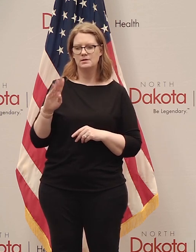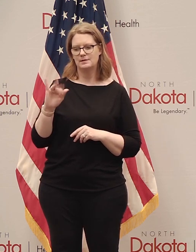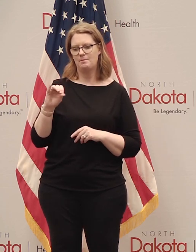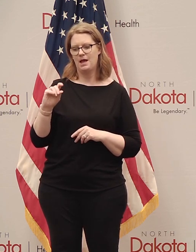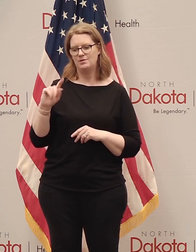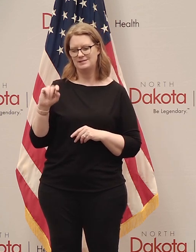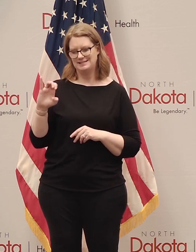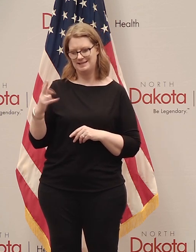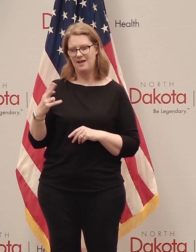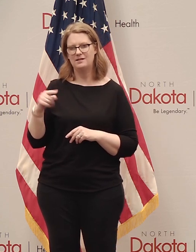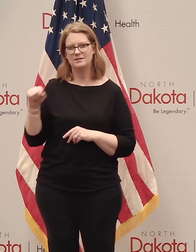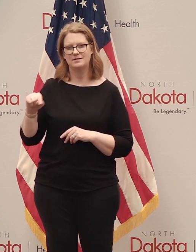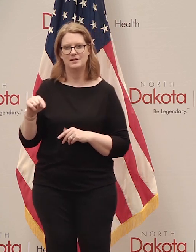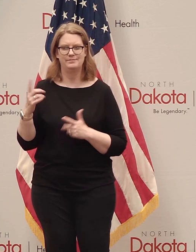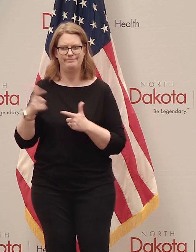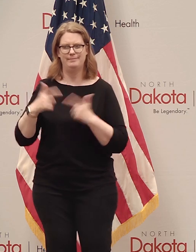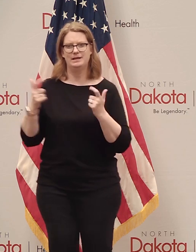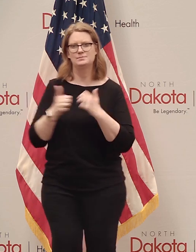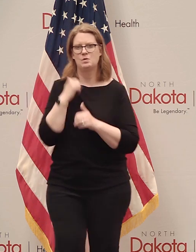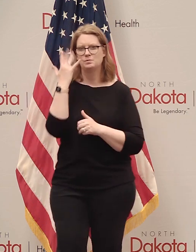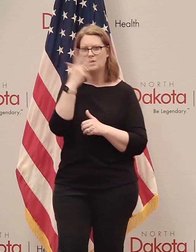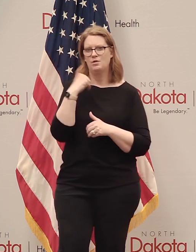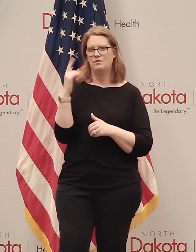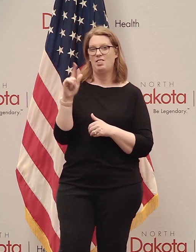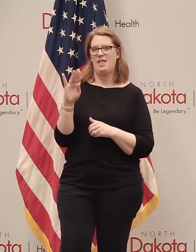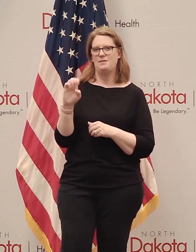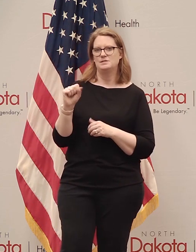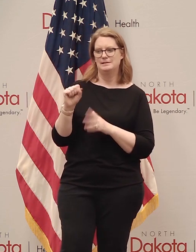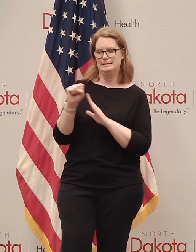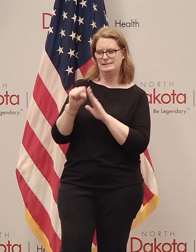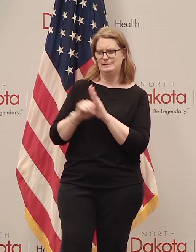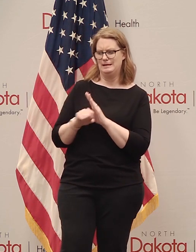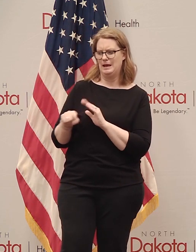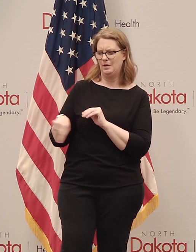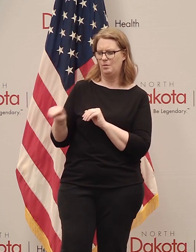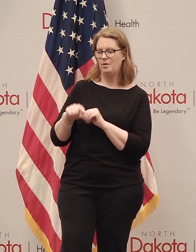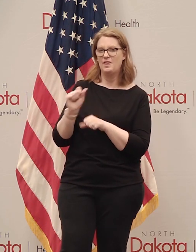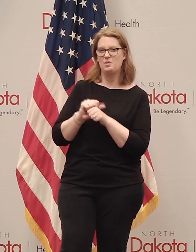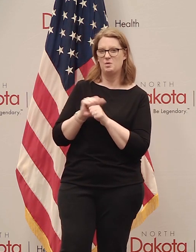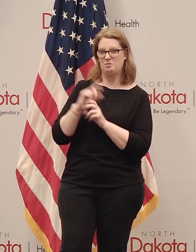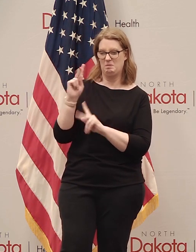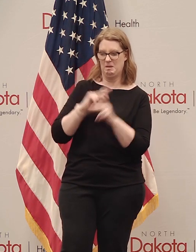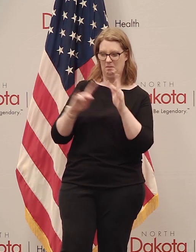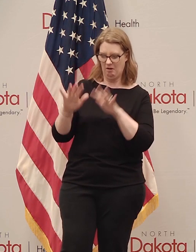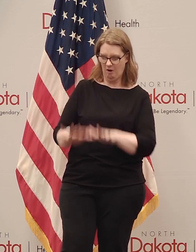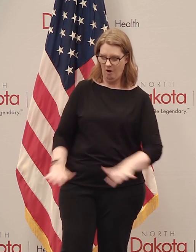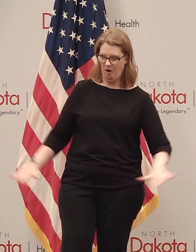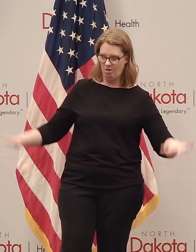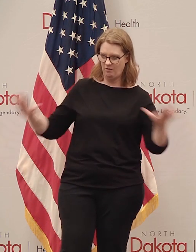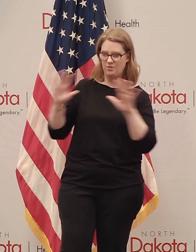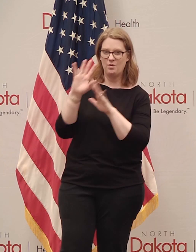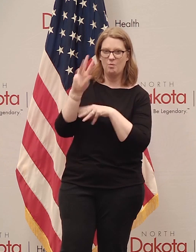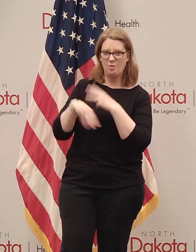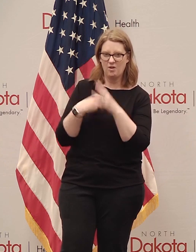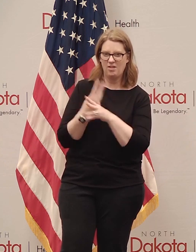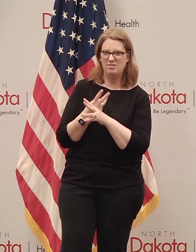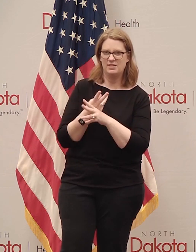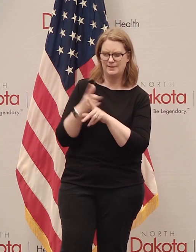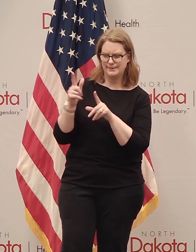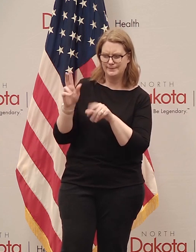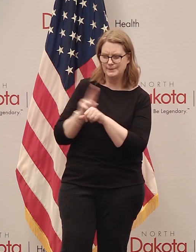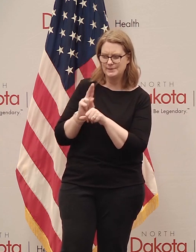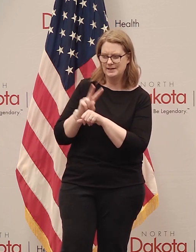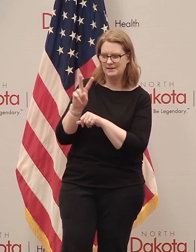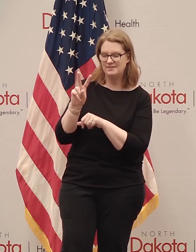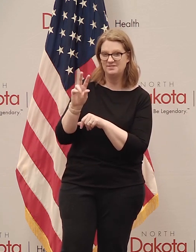biotech space, and they've got some of the biggest, most beautiful labs in the state, and they're working with people all over the world that are working on vaccines for this